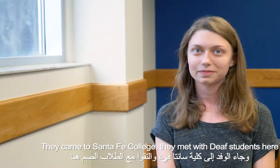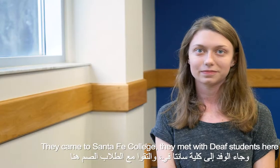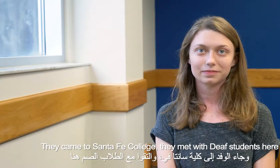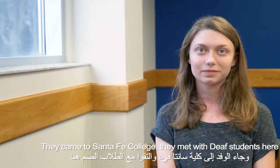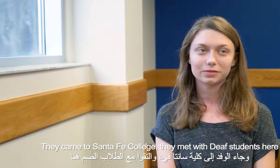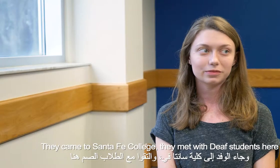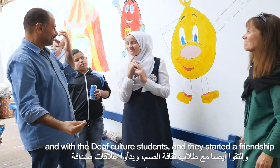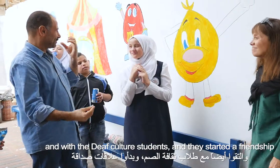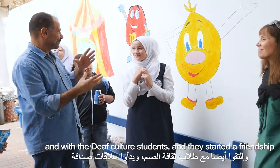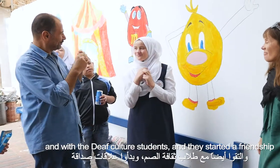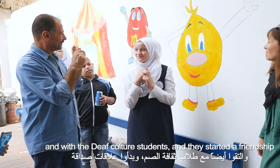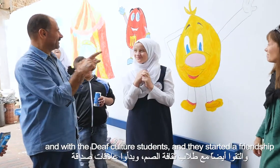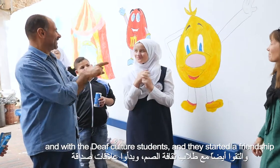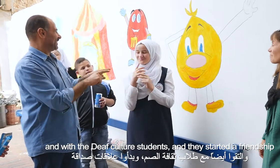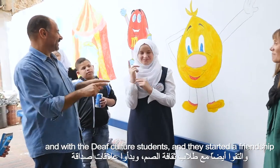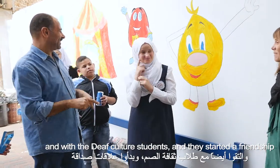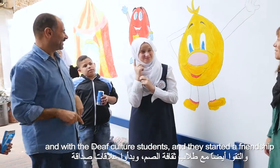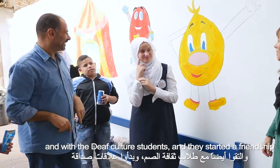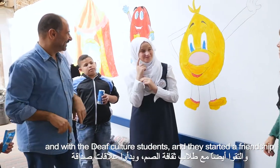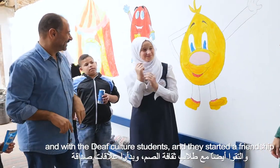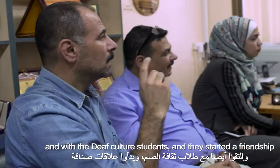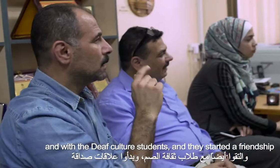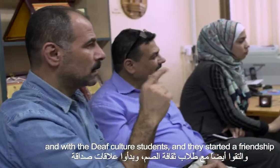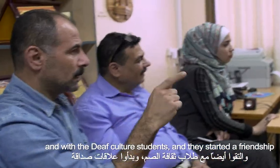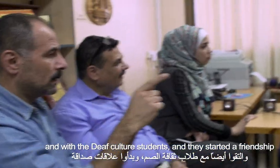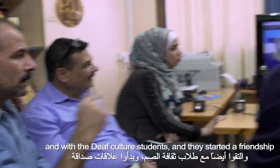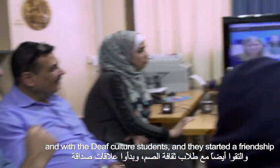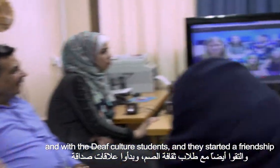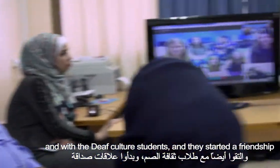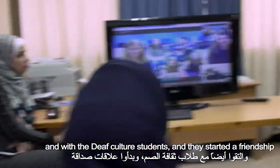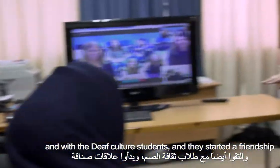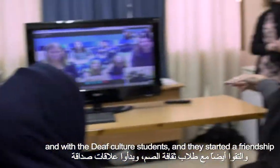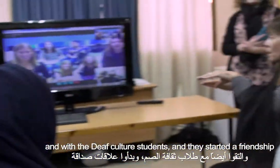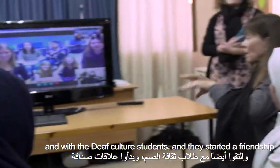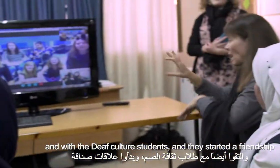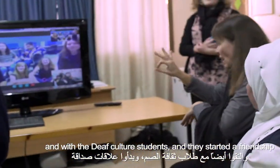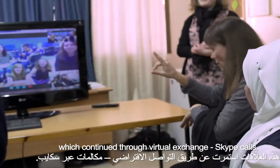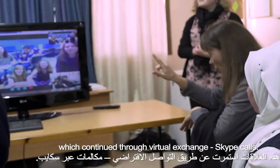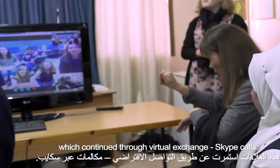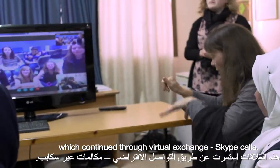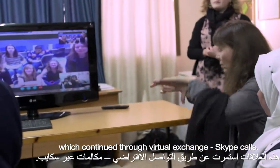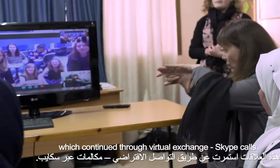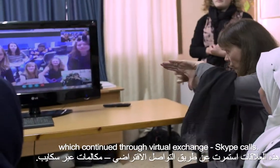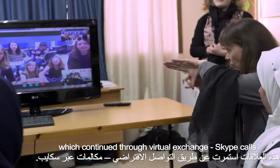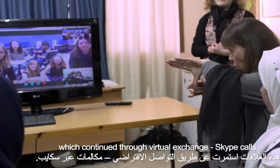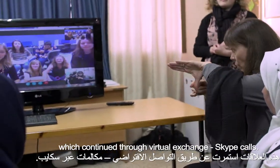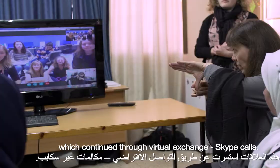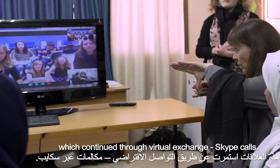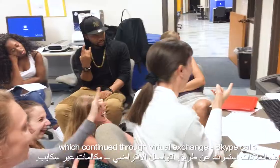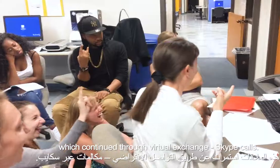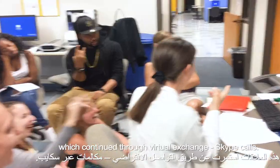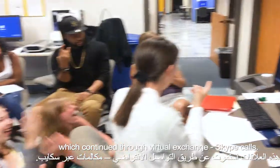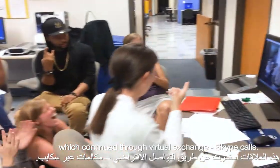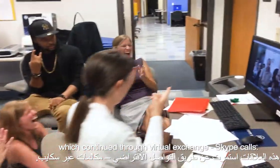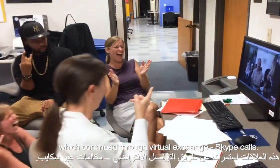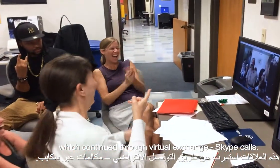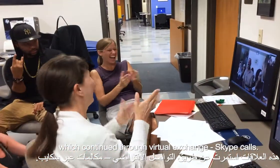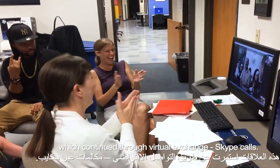and with the Deaf culture students, and they started a friendship which continued through virtual exchange,